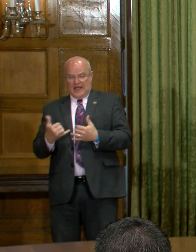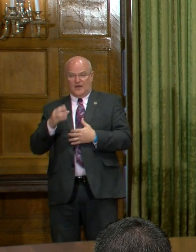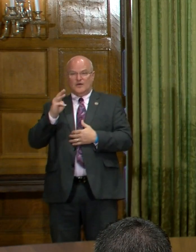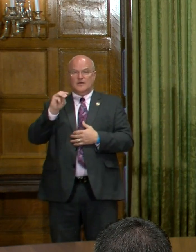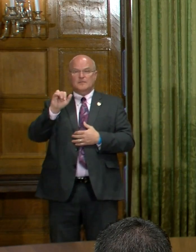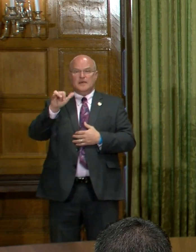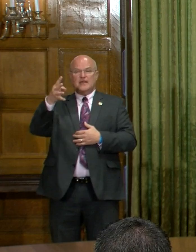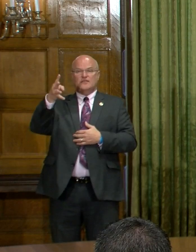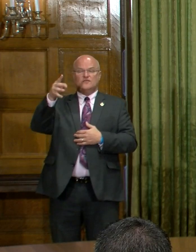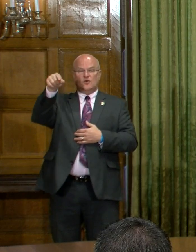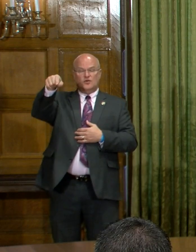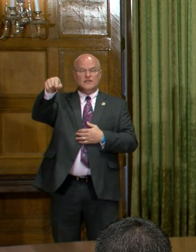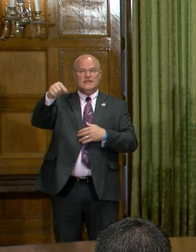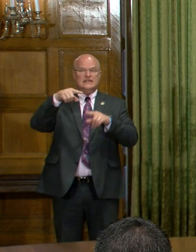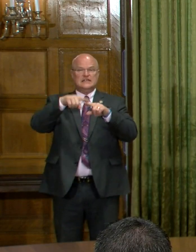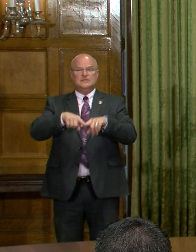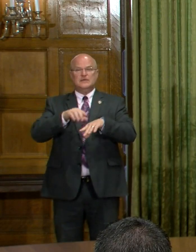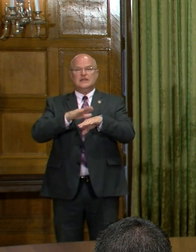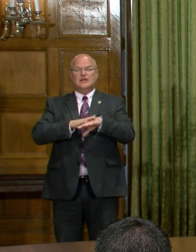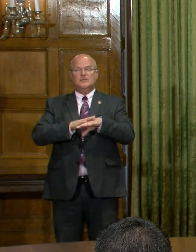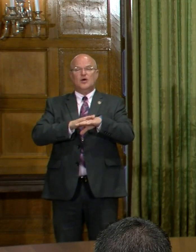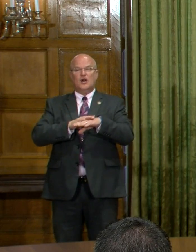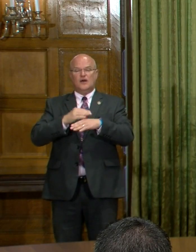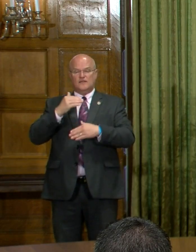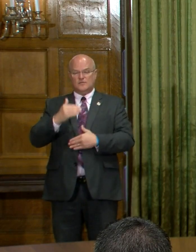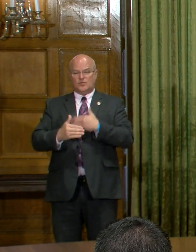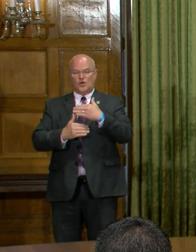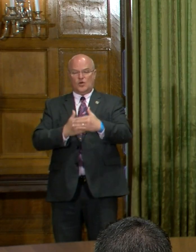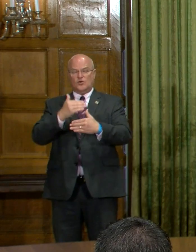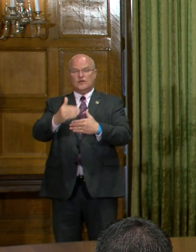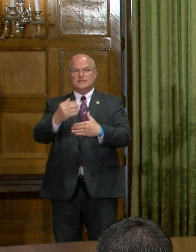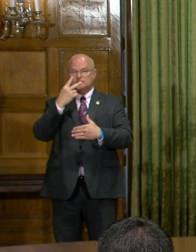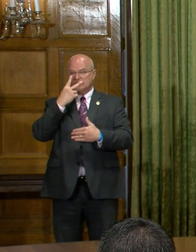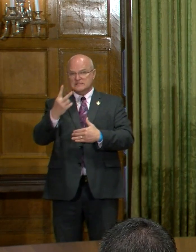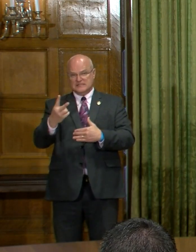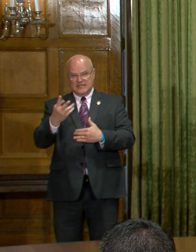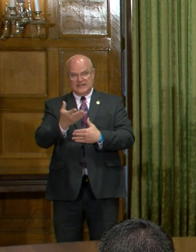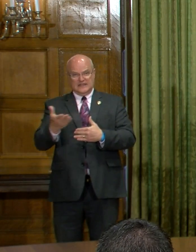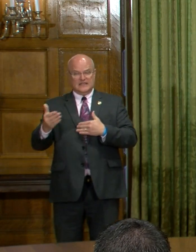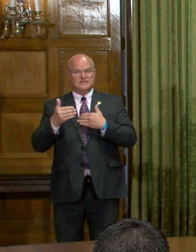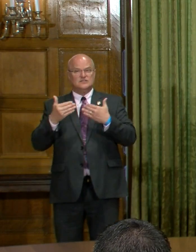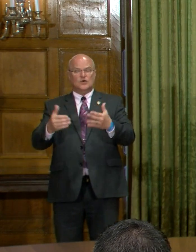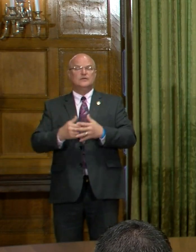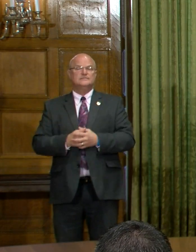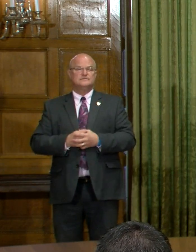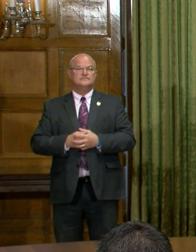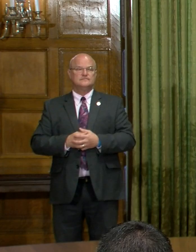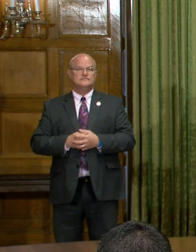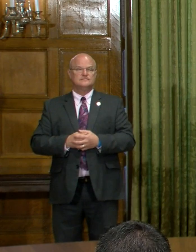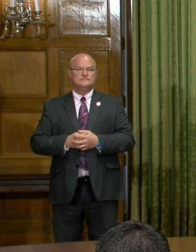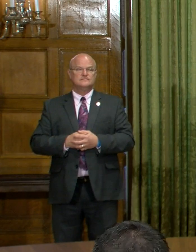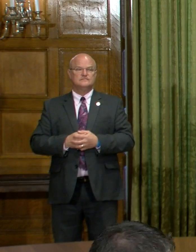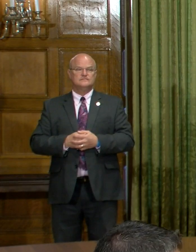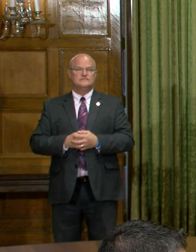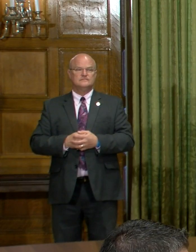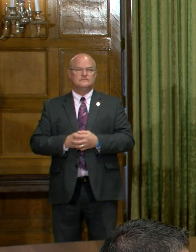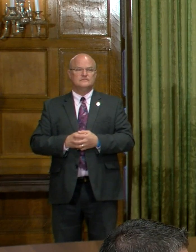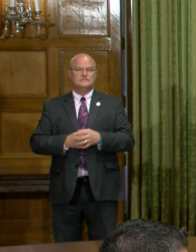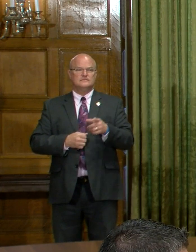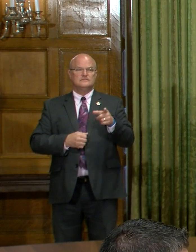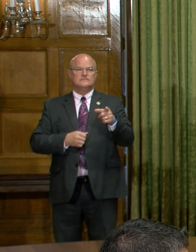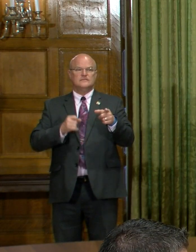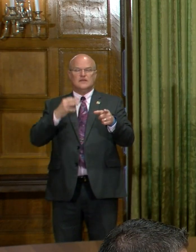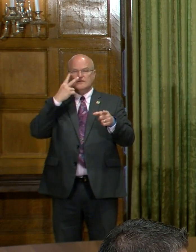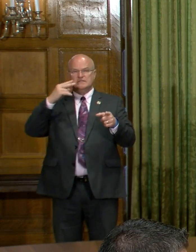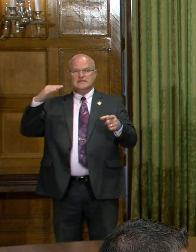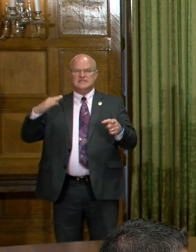May the 4th, depending upon the progress that we make and where we see ourselves. And if